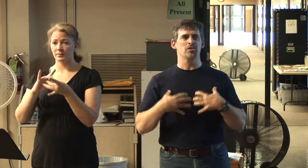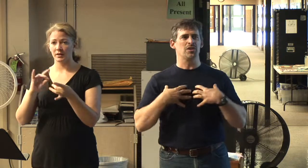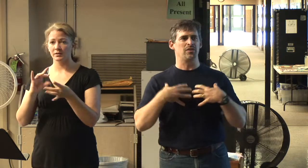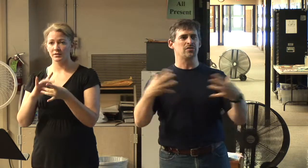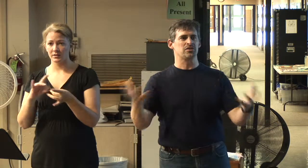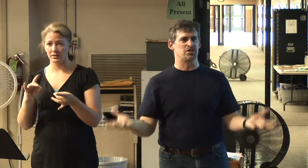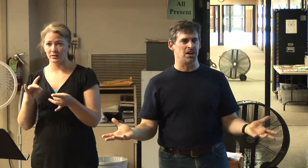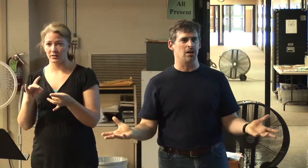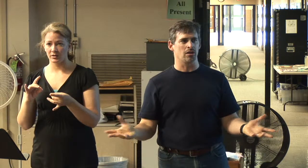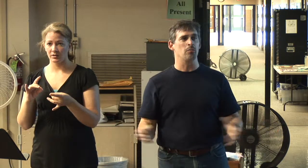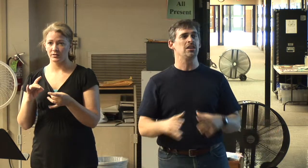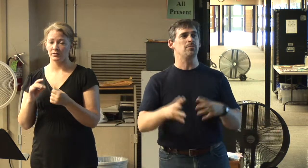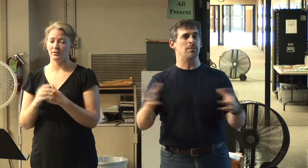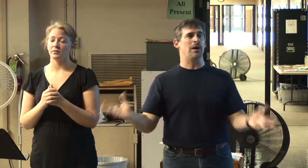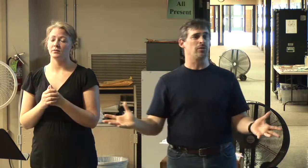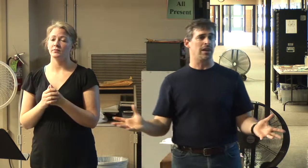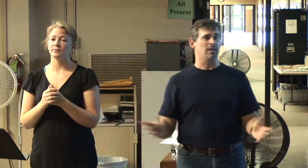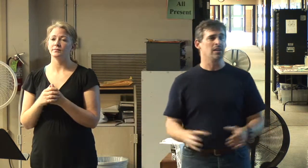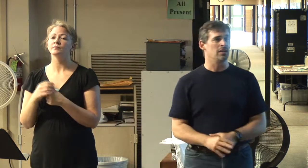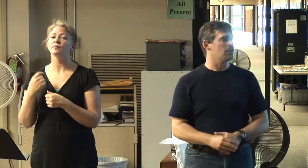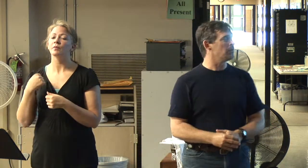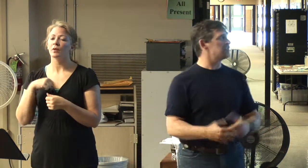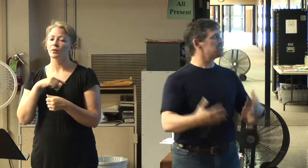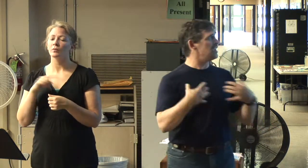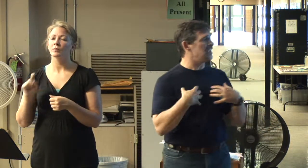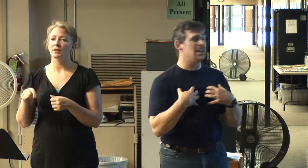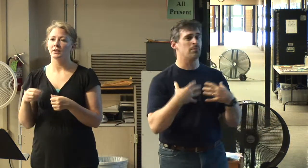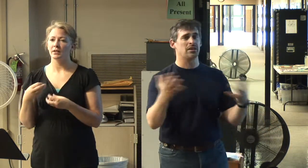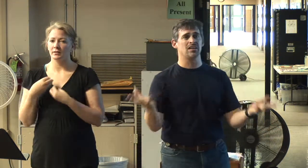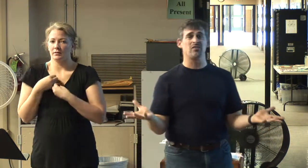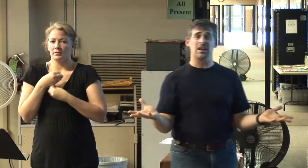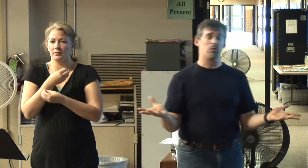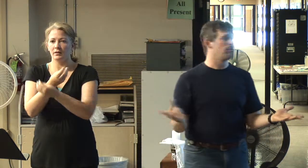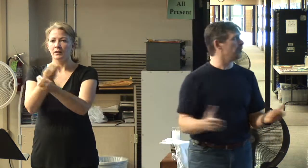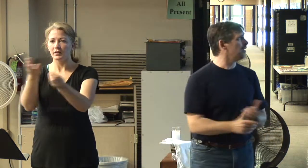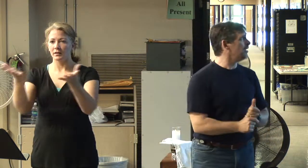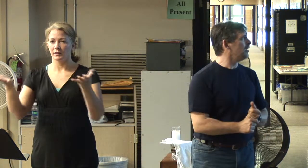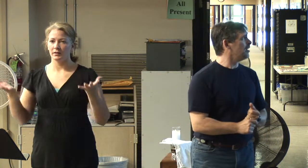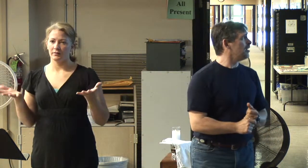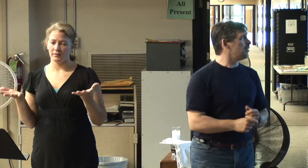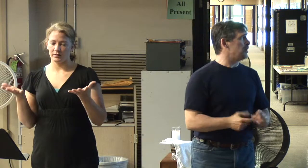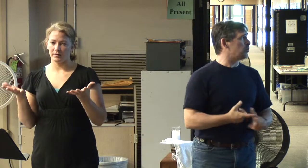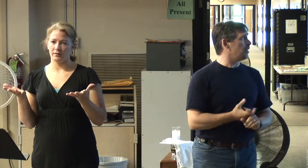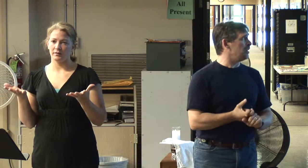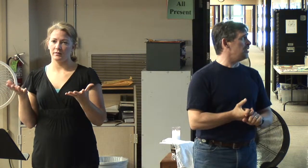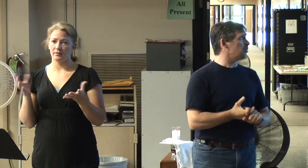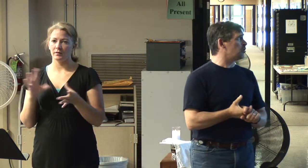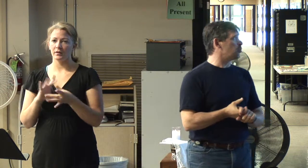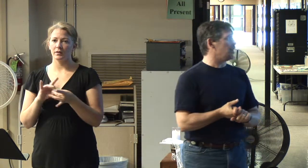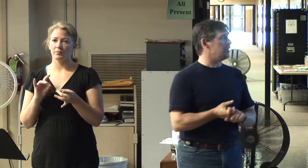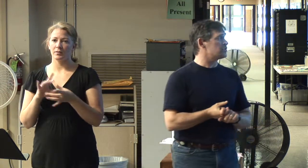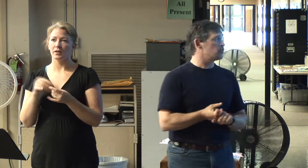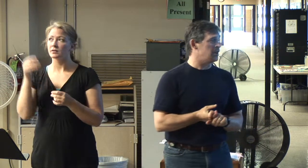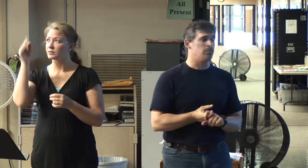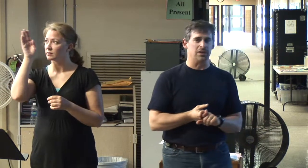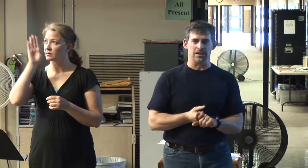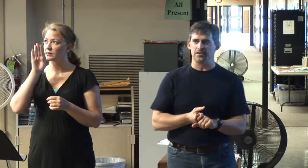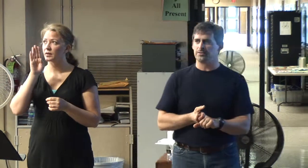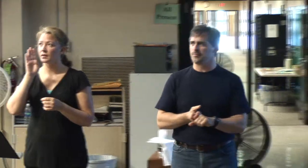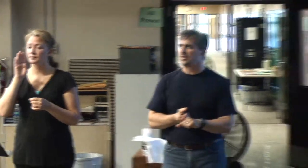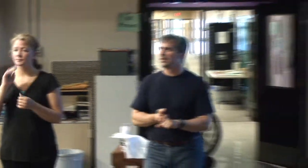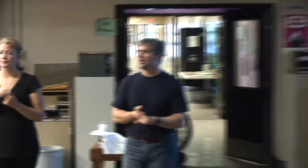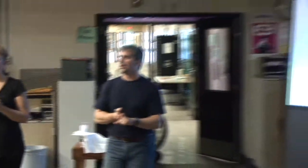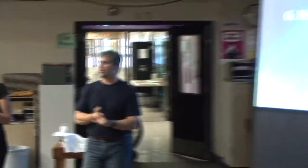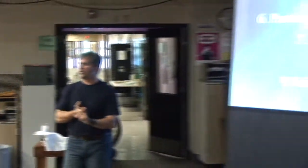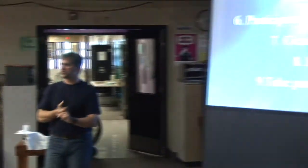fed, we also have gifts to share. We need to be about that. You know, not just taking in, but giving out. To be created, to create as created